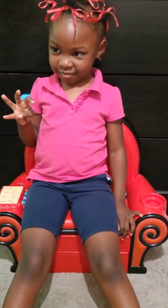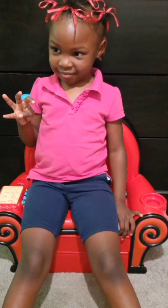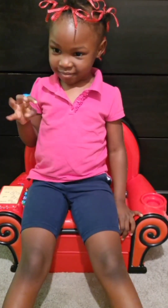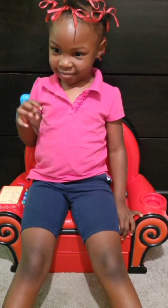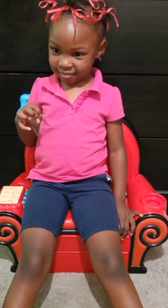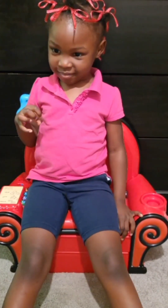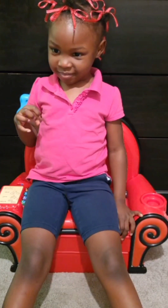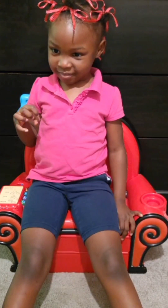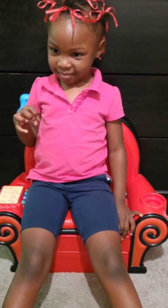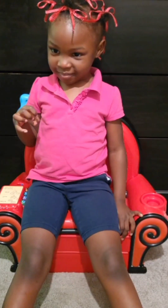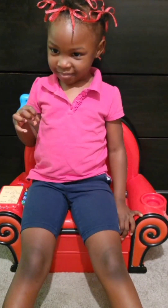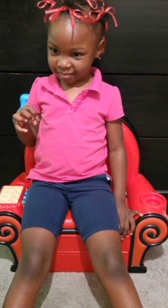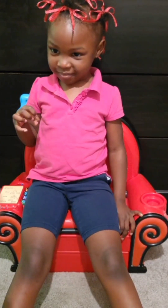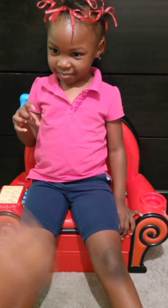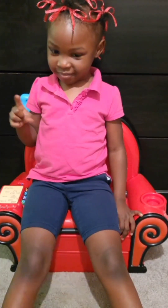C.